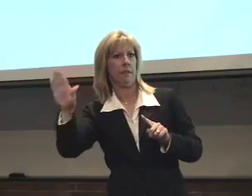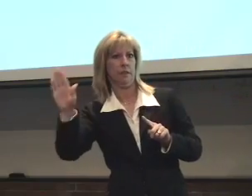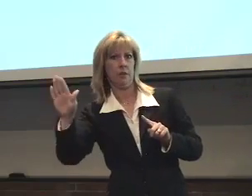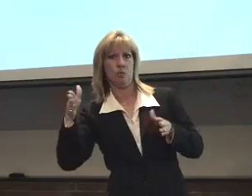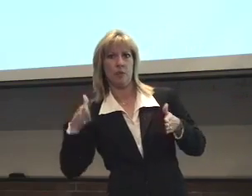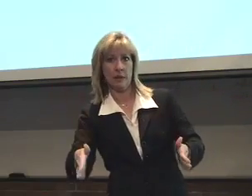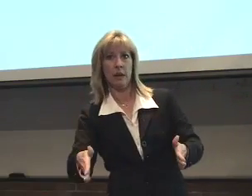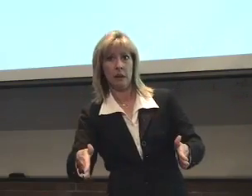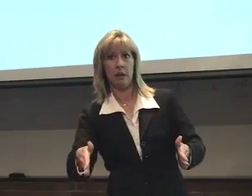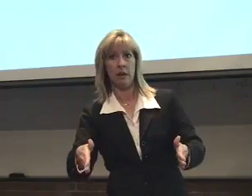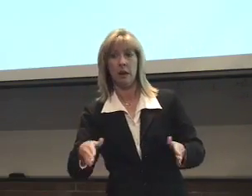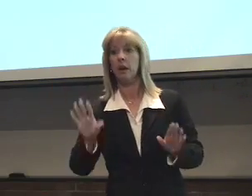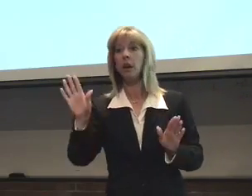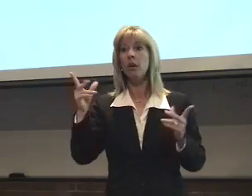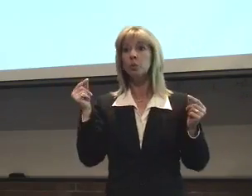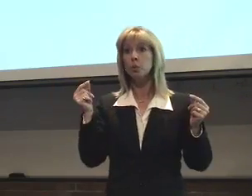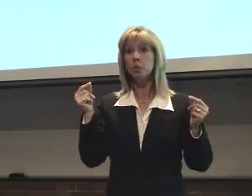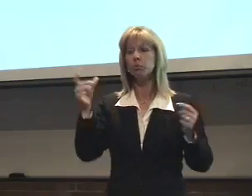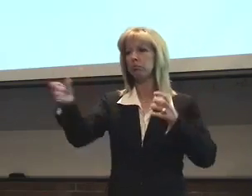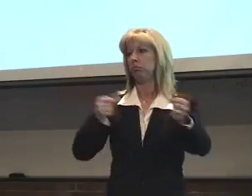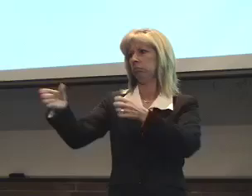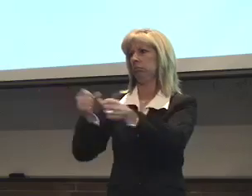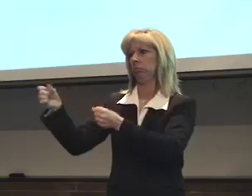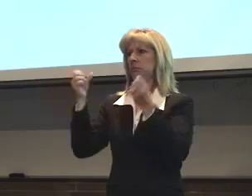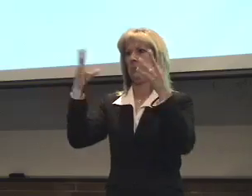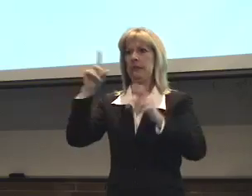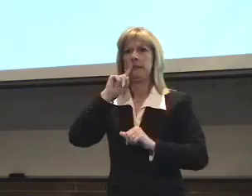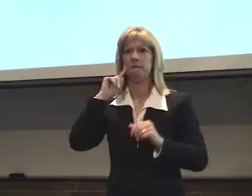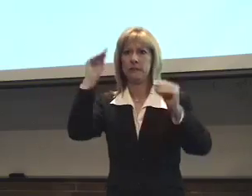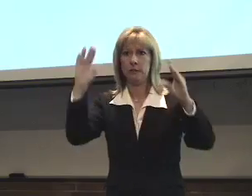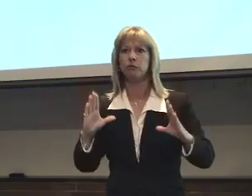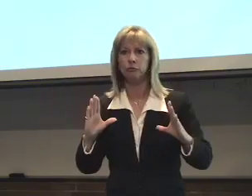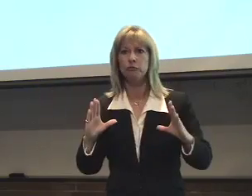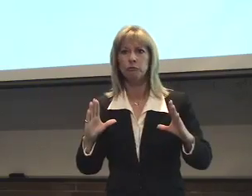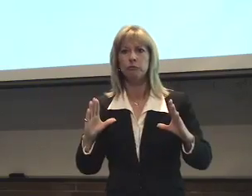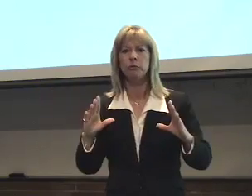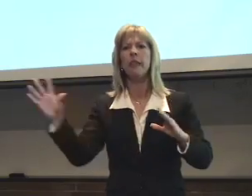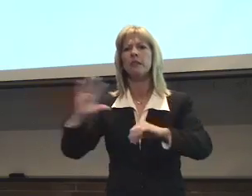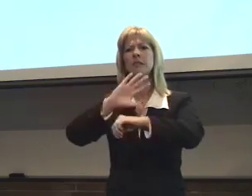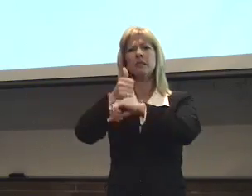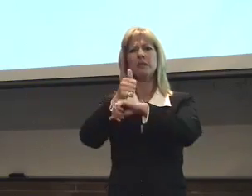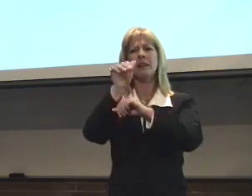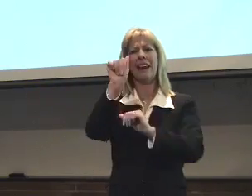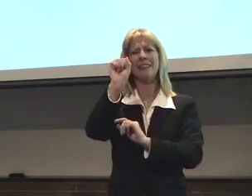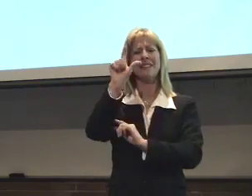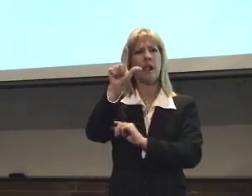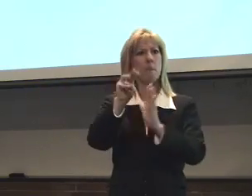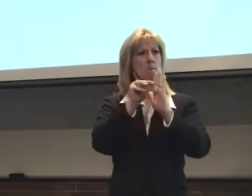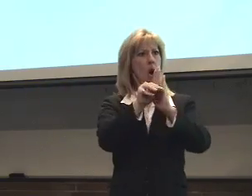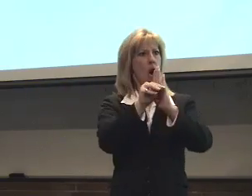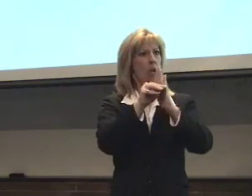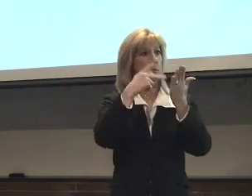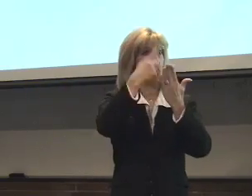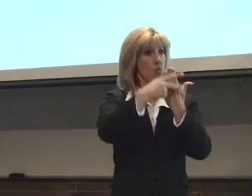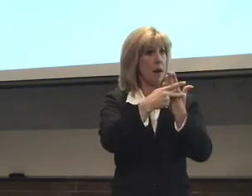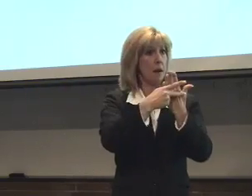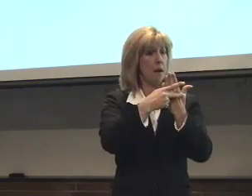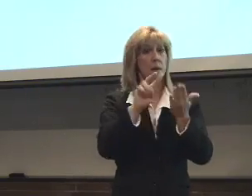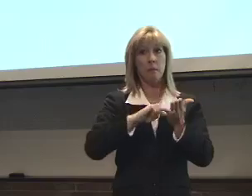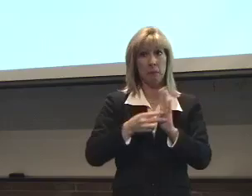got in a program called the ASL Models Program, which is we hired deaf adults who were native signers, and